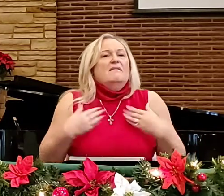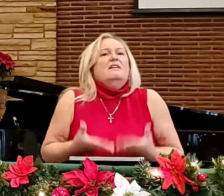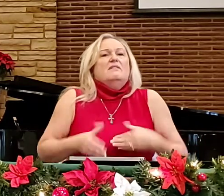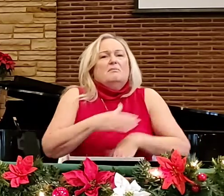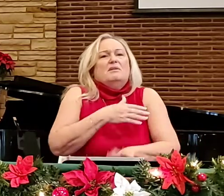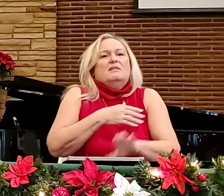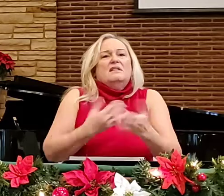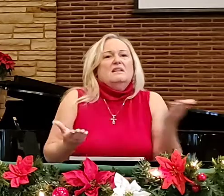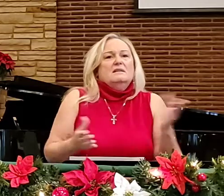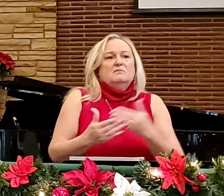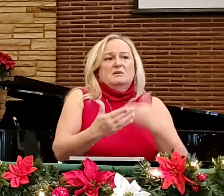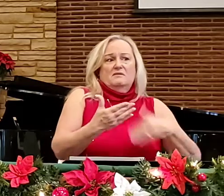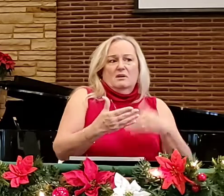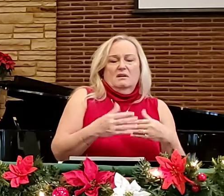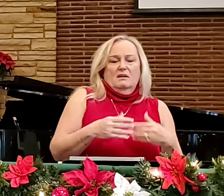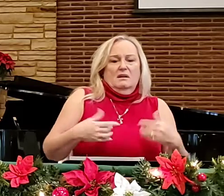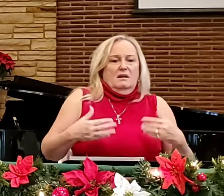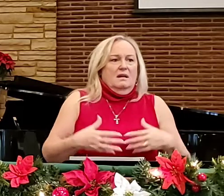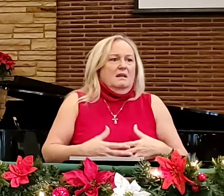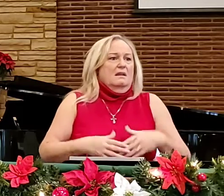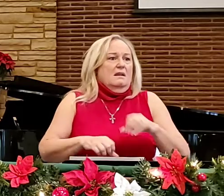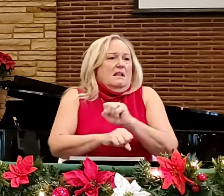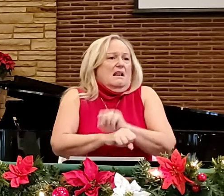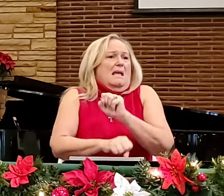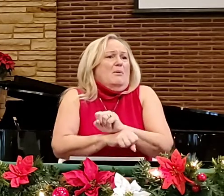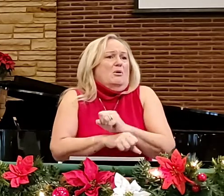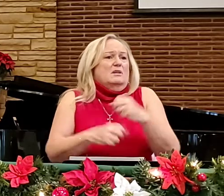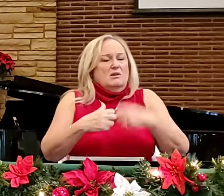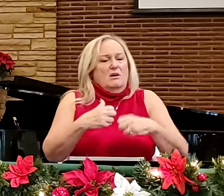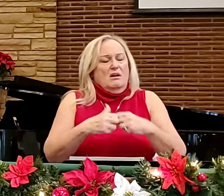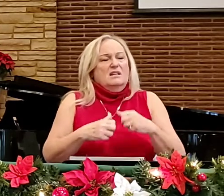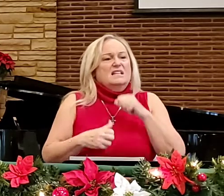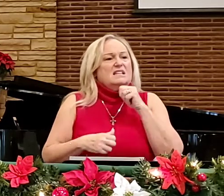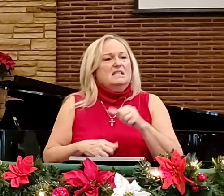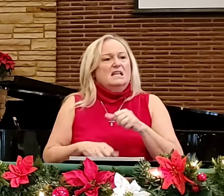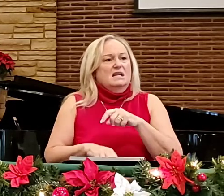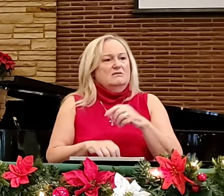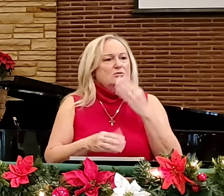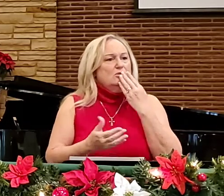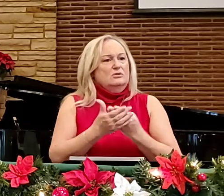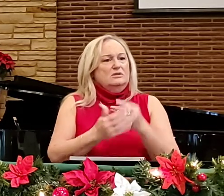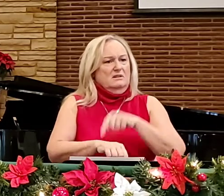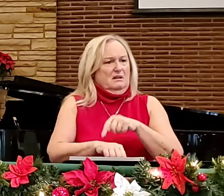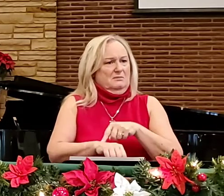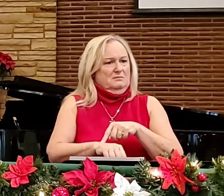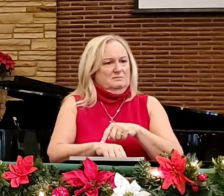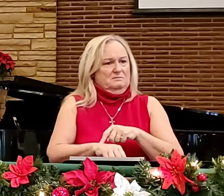birth to things before, and labor is hard and untimely.